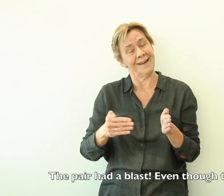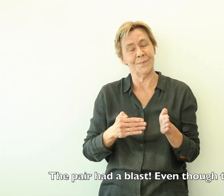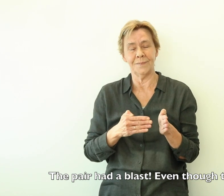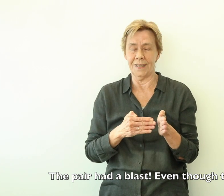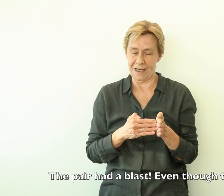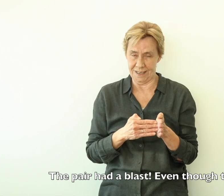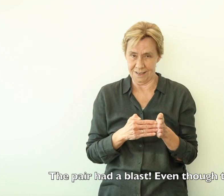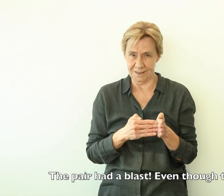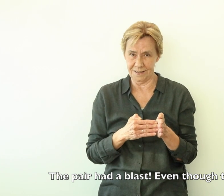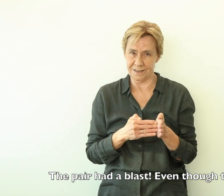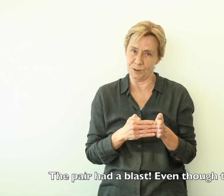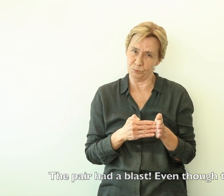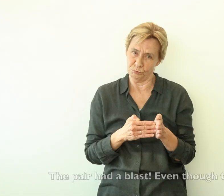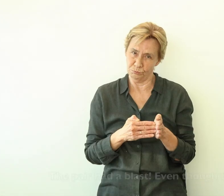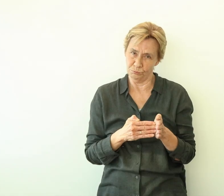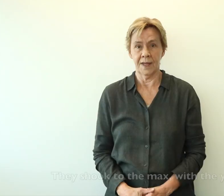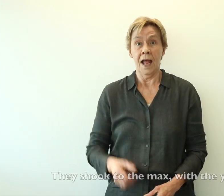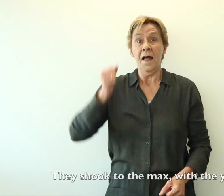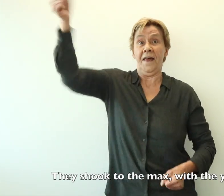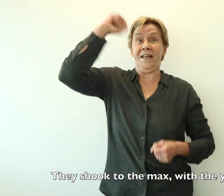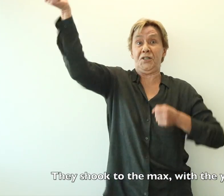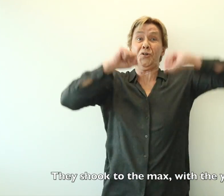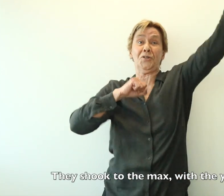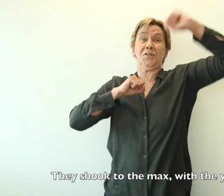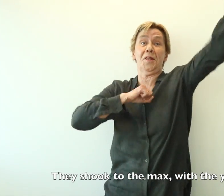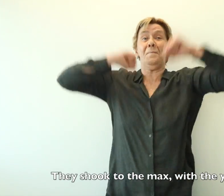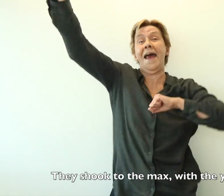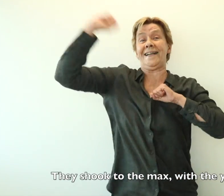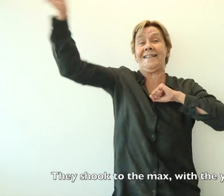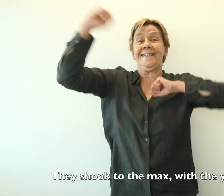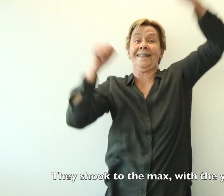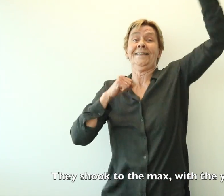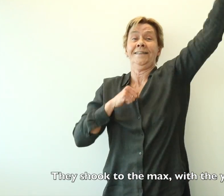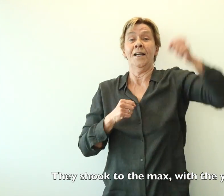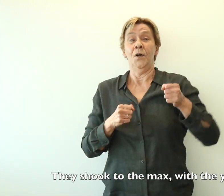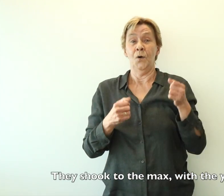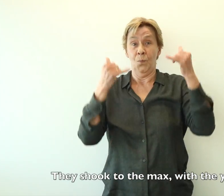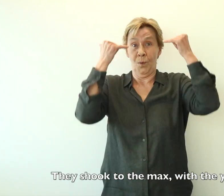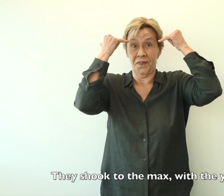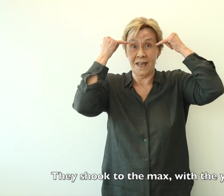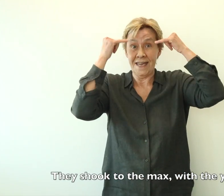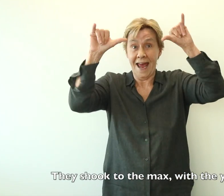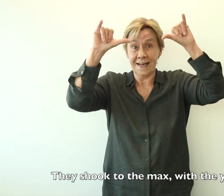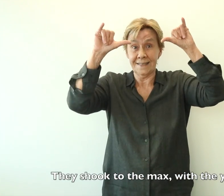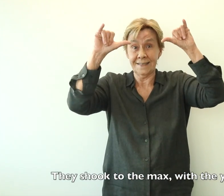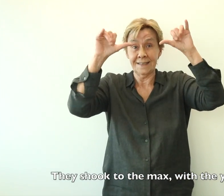came last. They shook to the max with the yaks